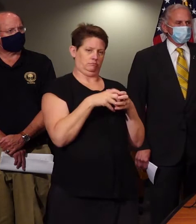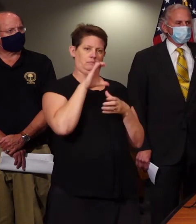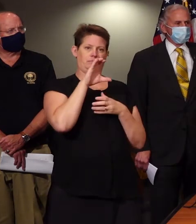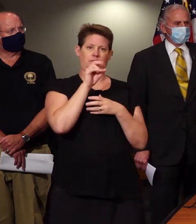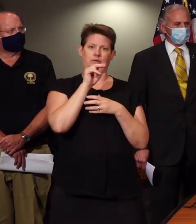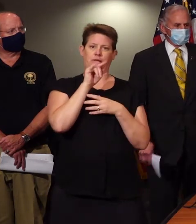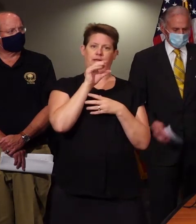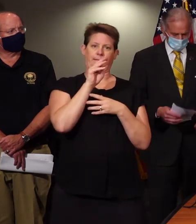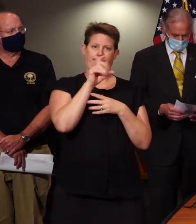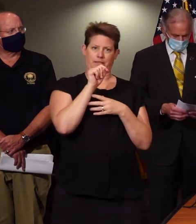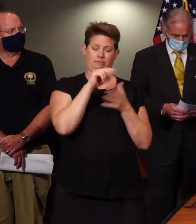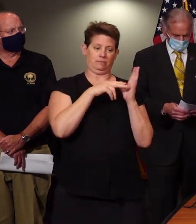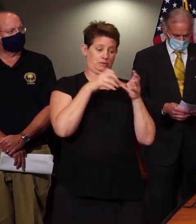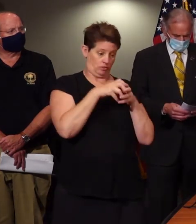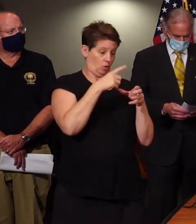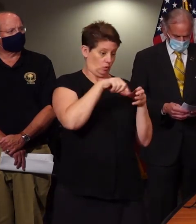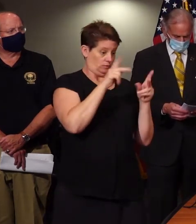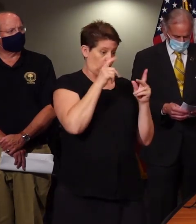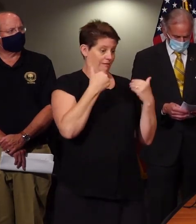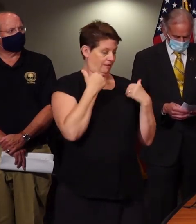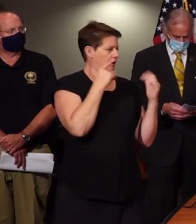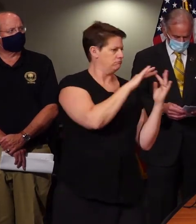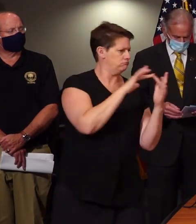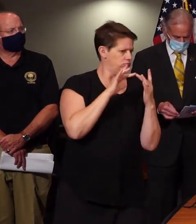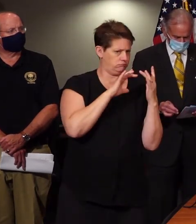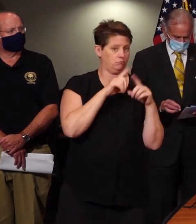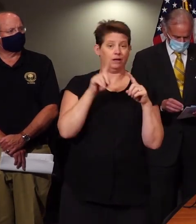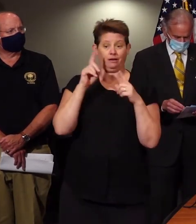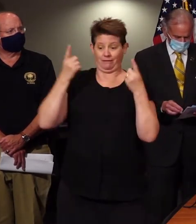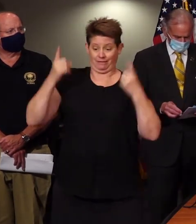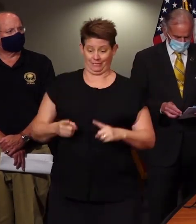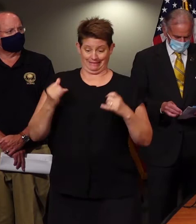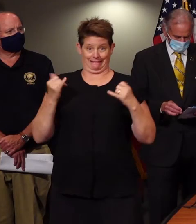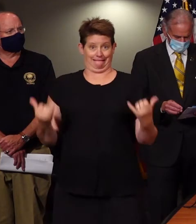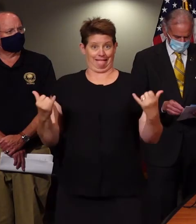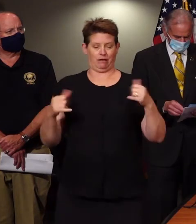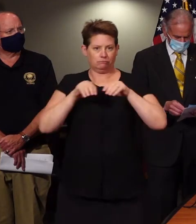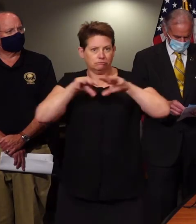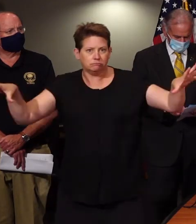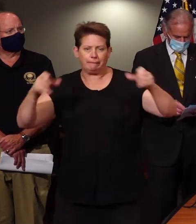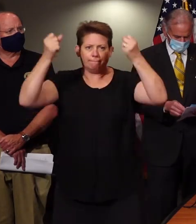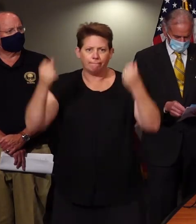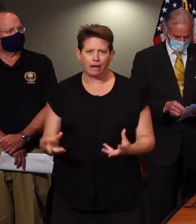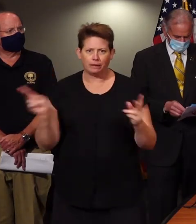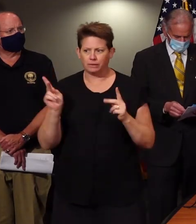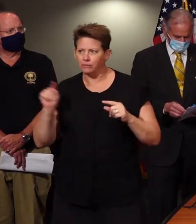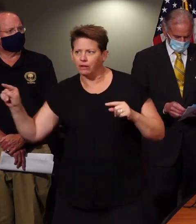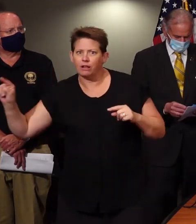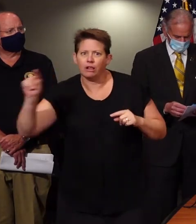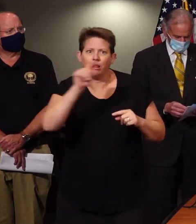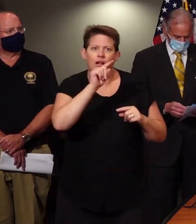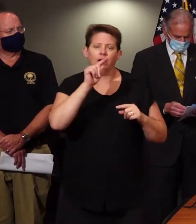spread around individual cases. But when there's widespread community transmission, contact tracing is less effective